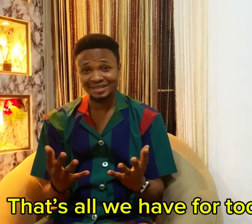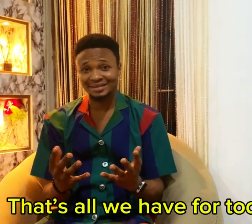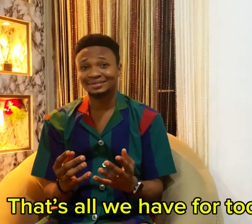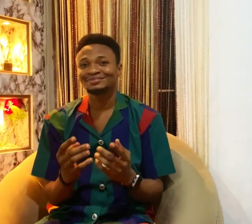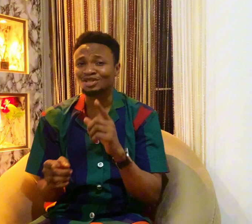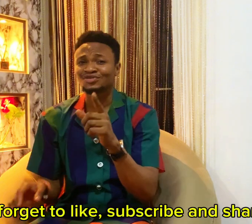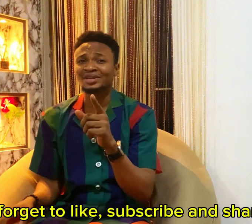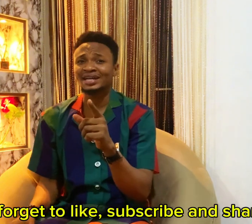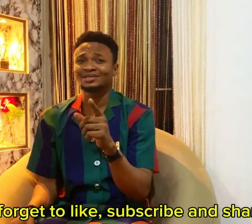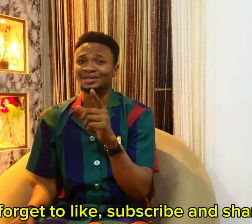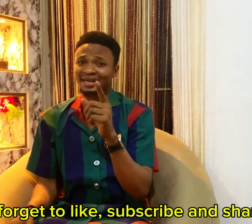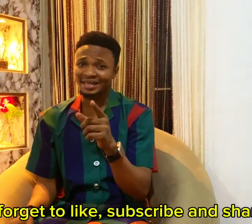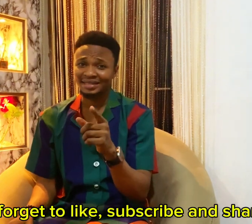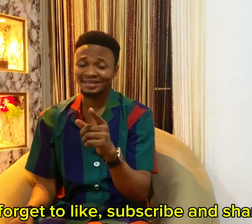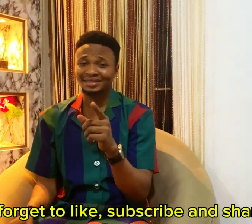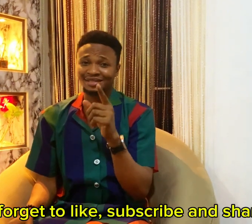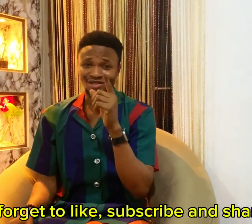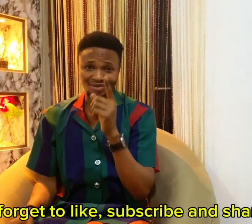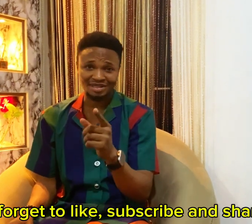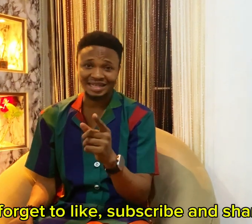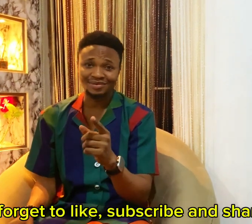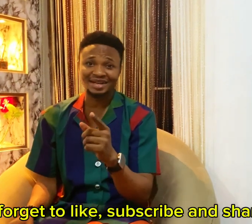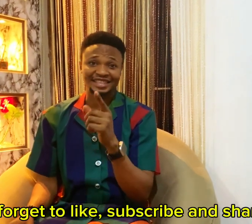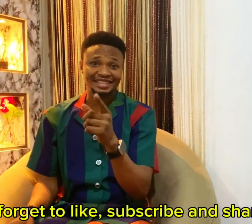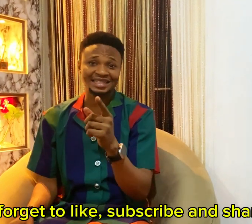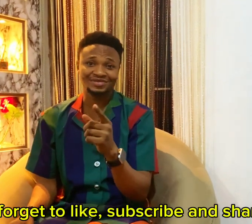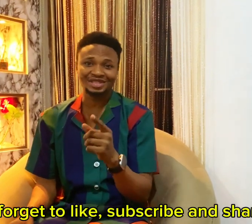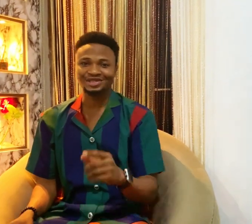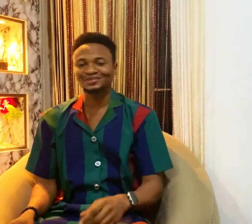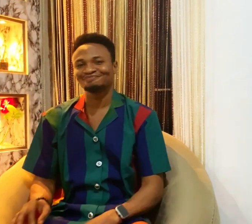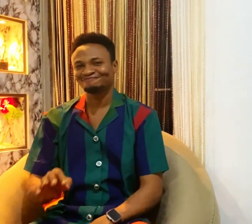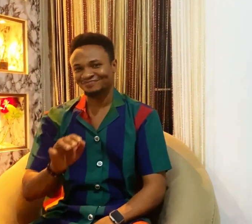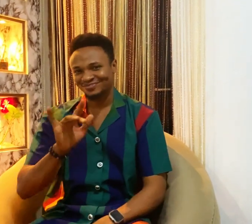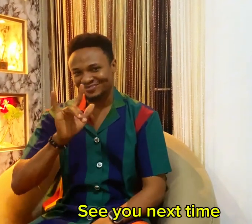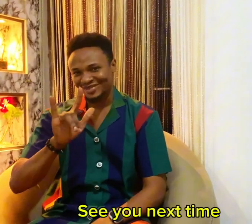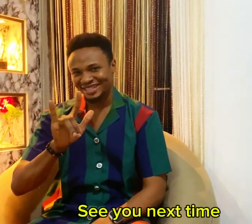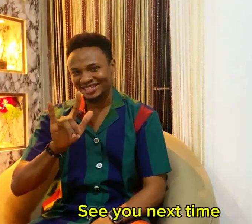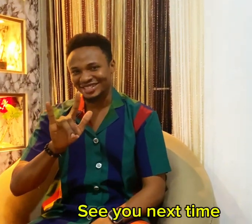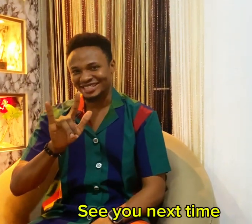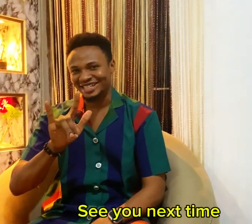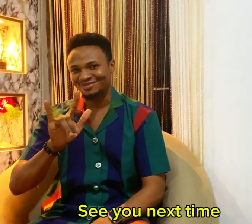Don't forget to like, subscribe, and share this video. See you next time.